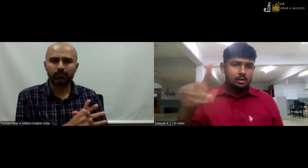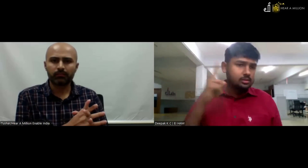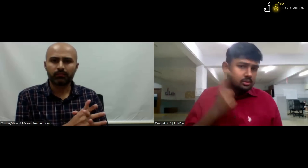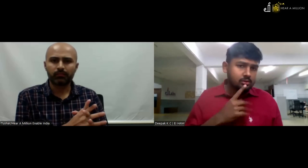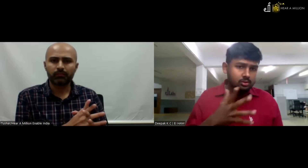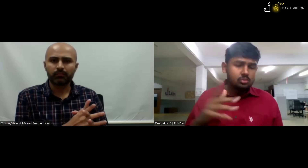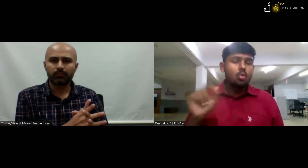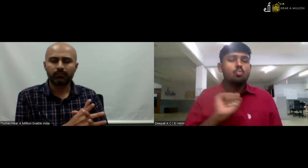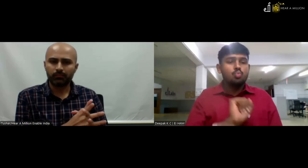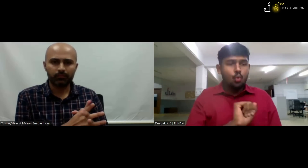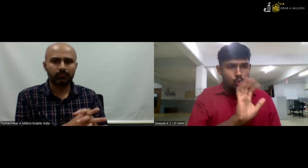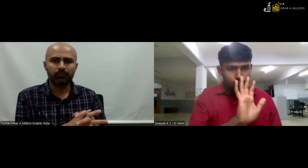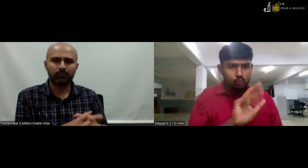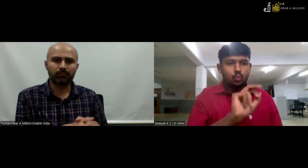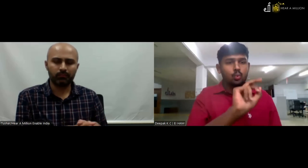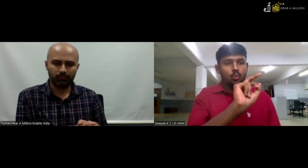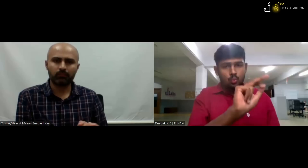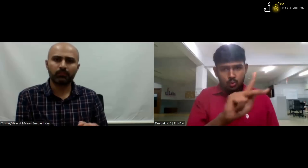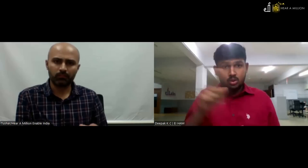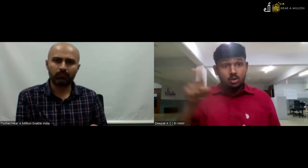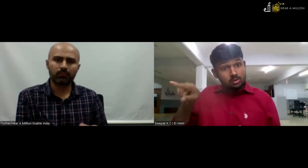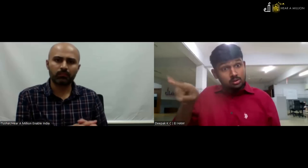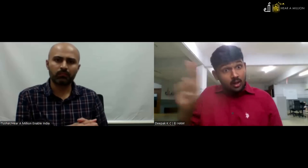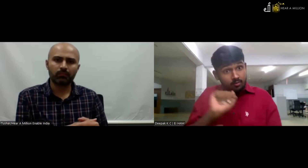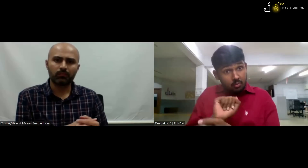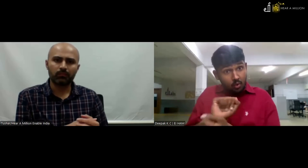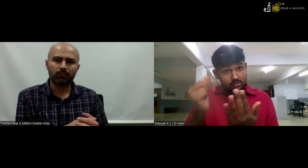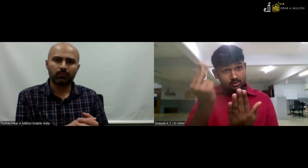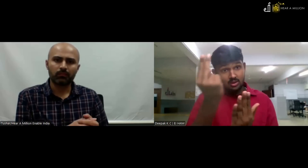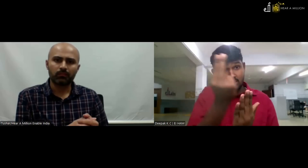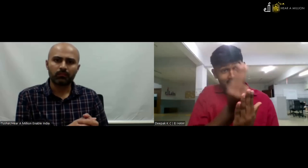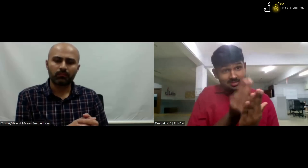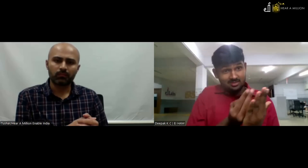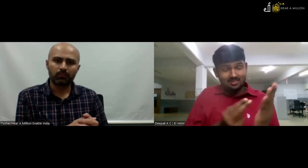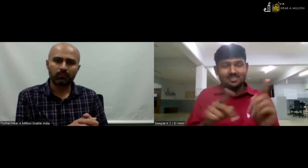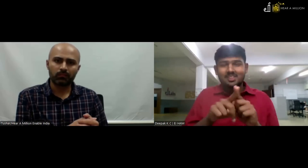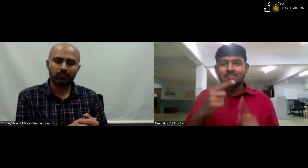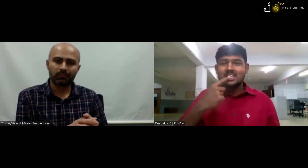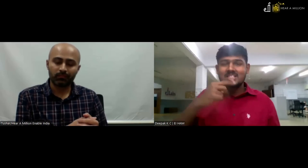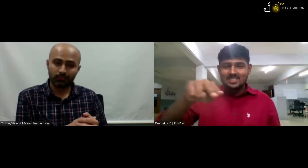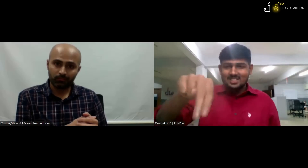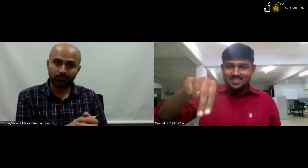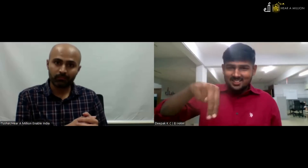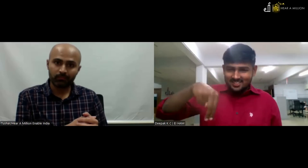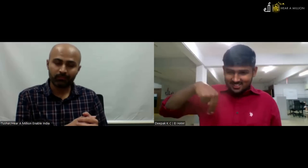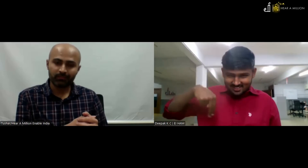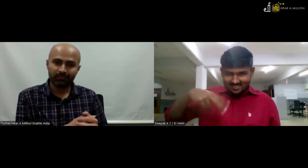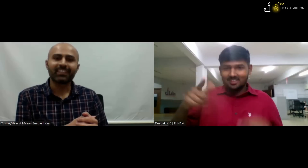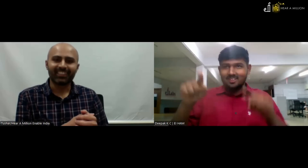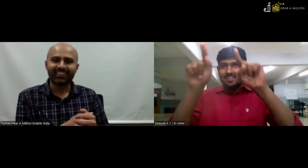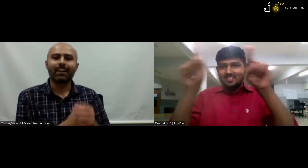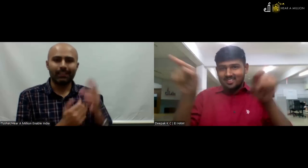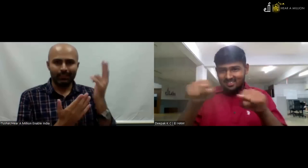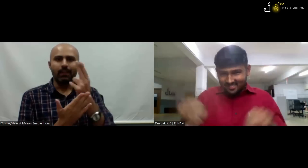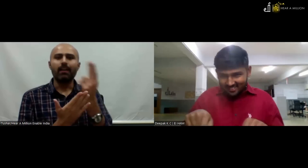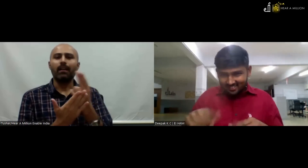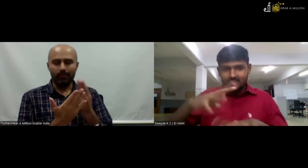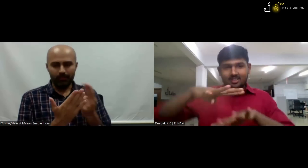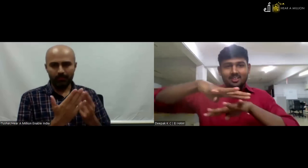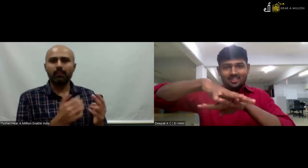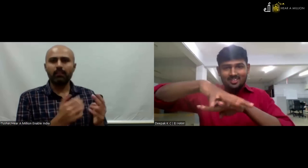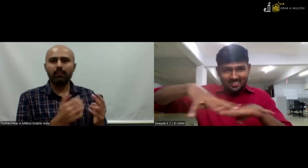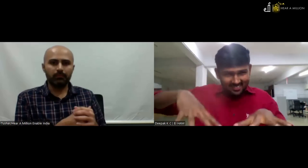was wondering how I would talk. The police person started talking to me. I told this person that I am deaf. Now